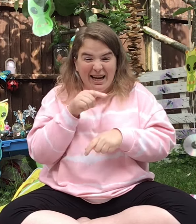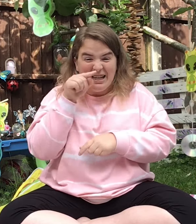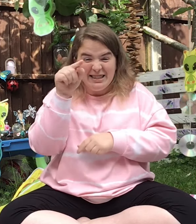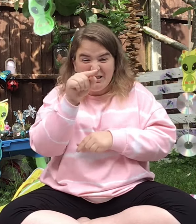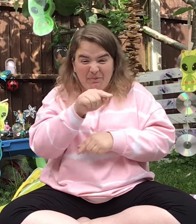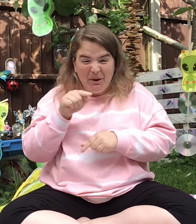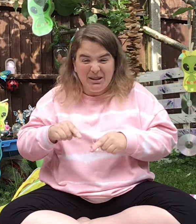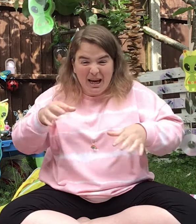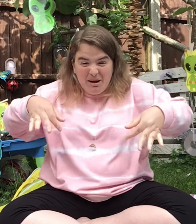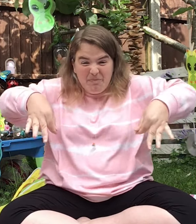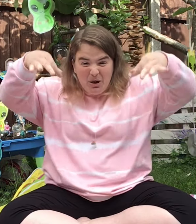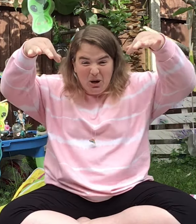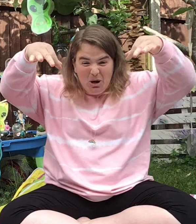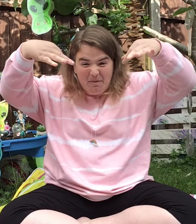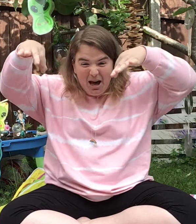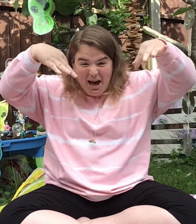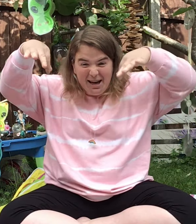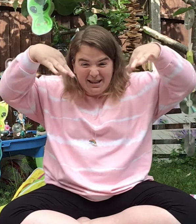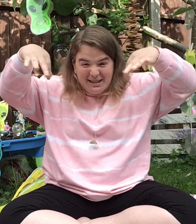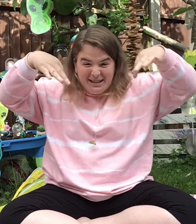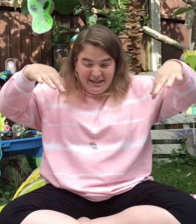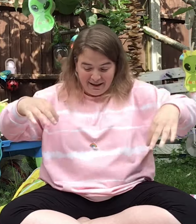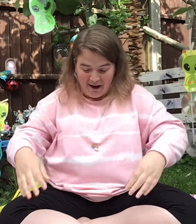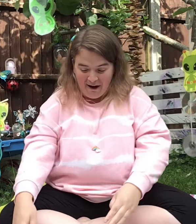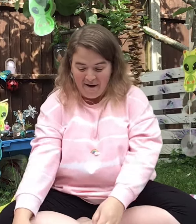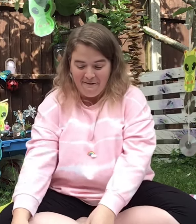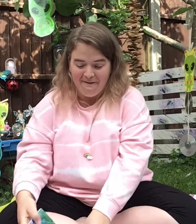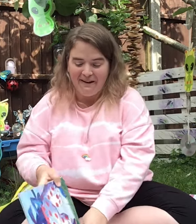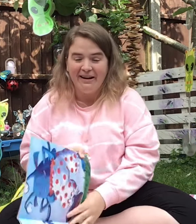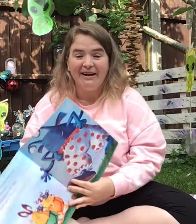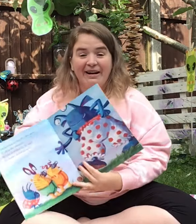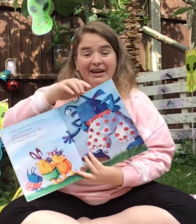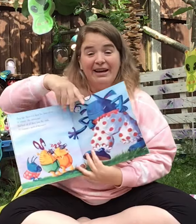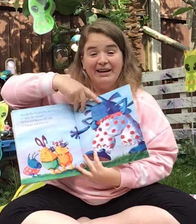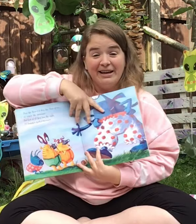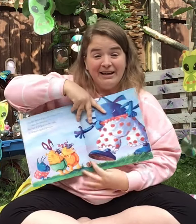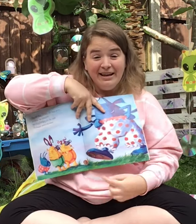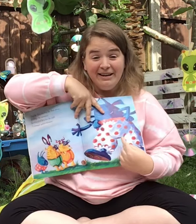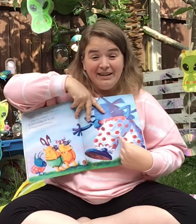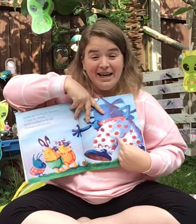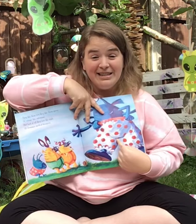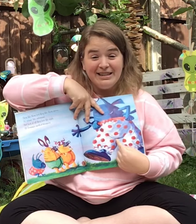spotted bloomers. Oh, here he is.